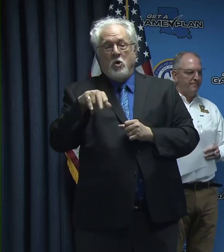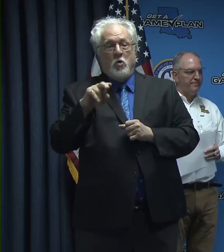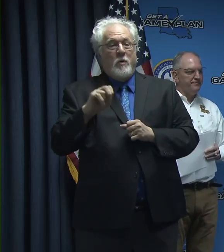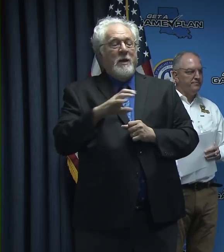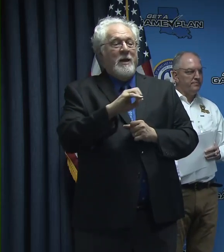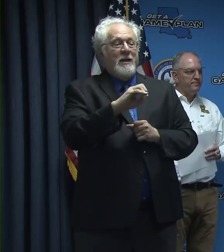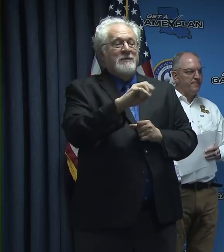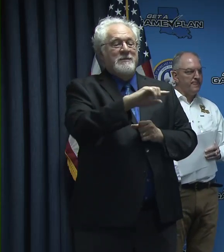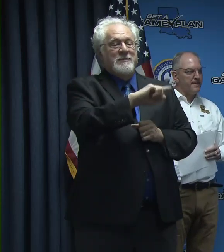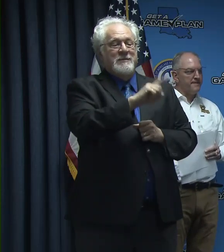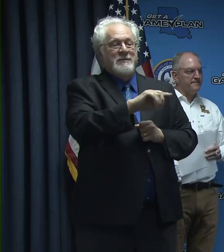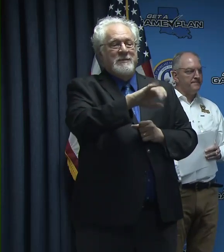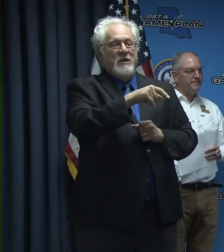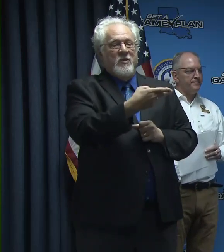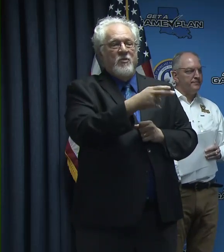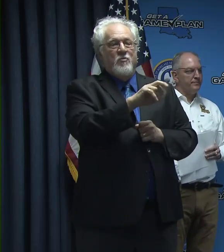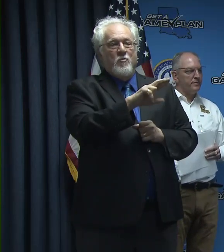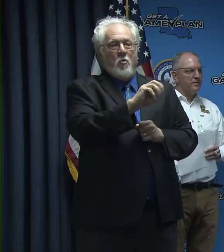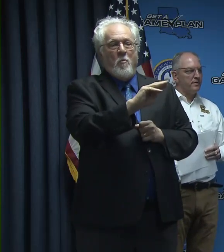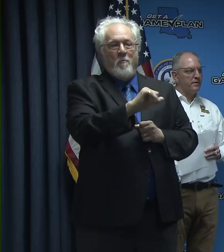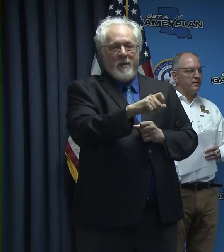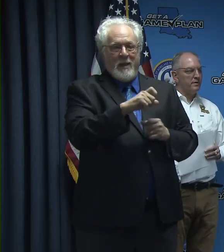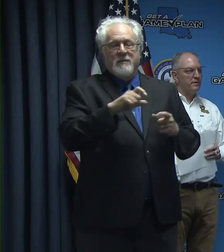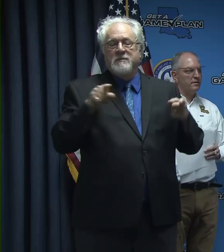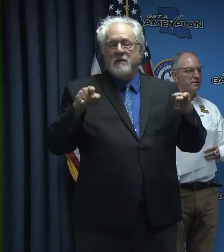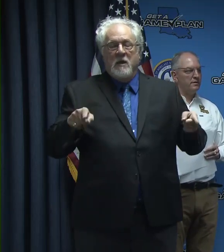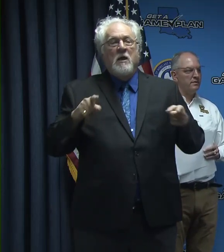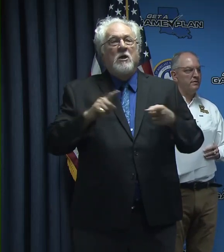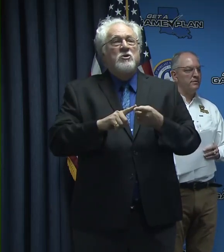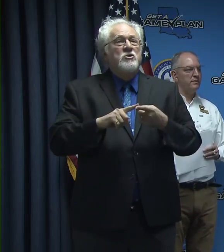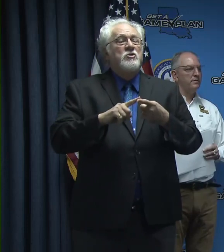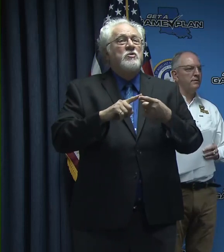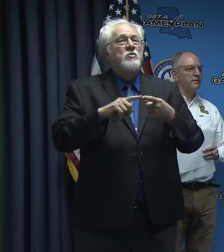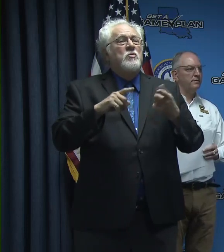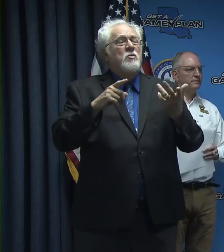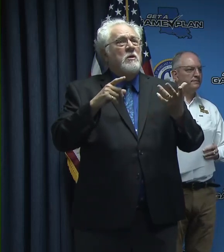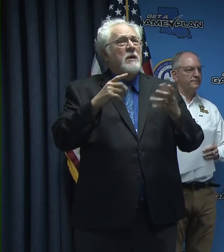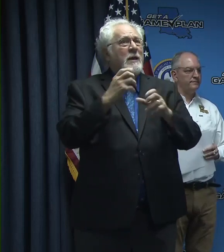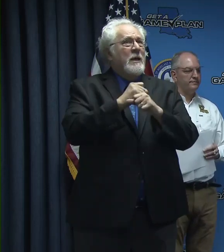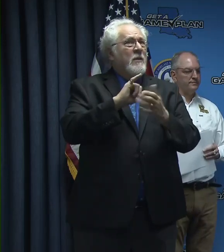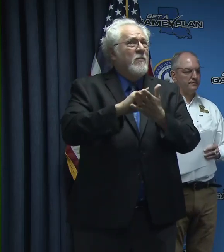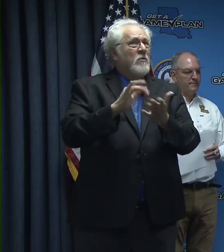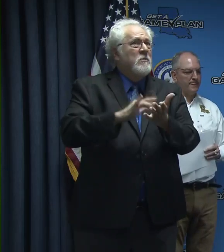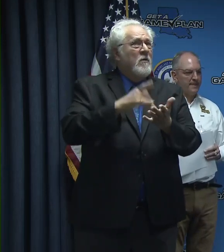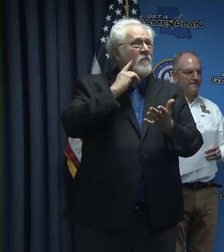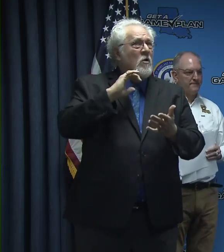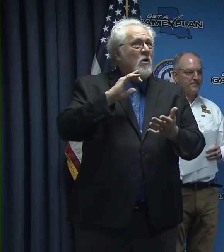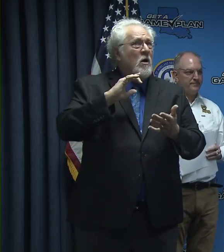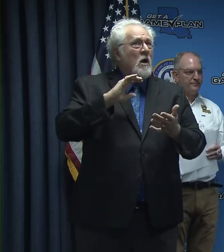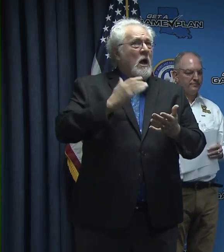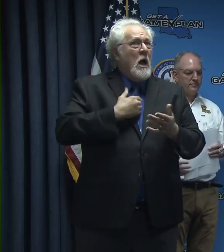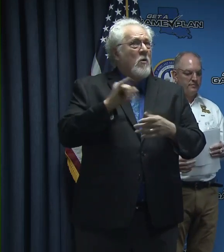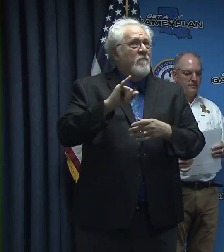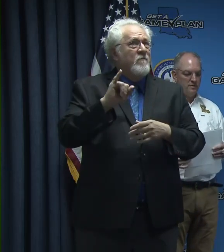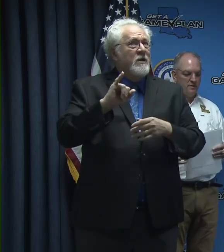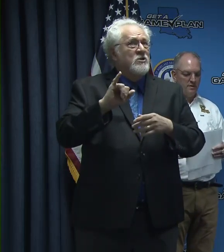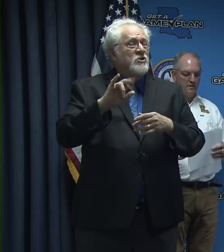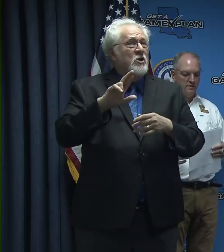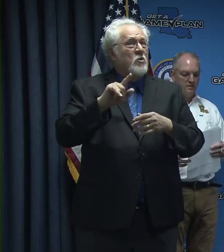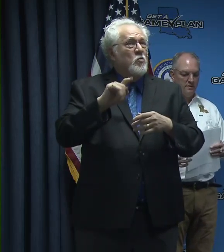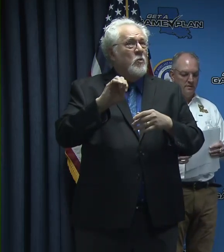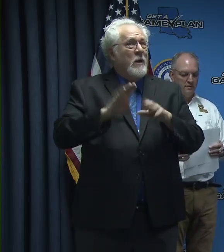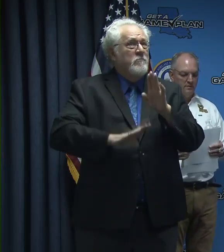its generic form, to discuss the ability of the state to access these drugs for our infection rate